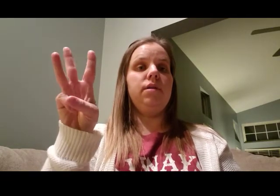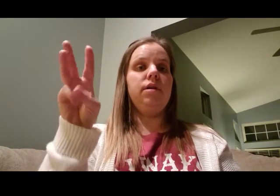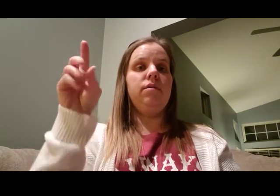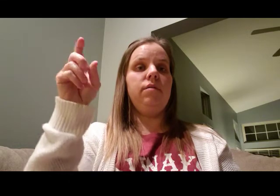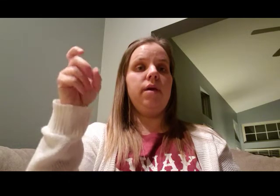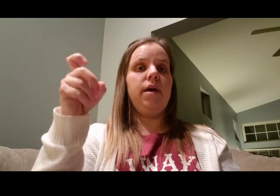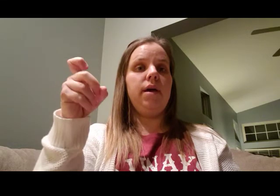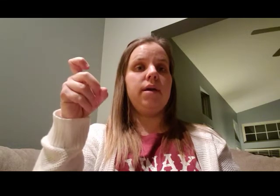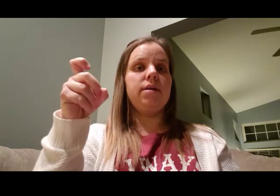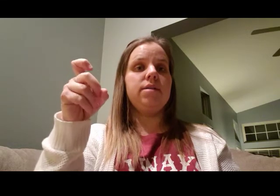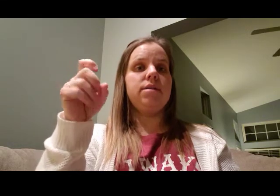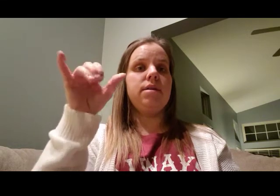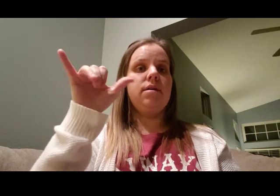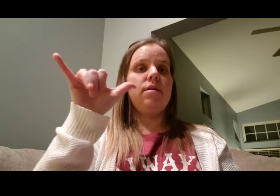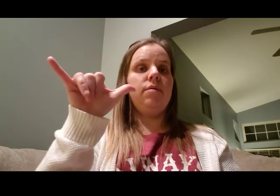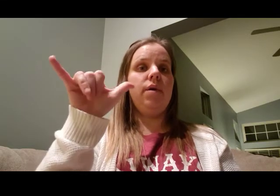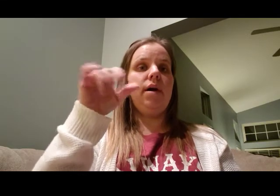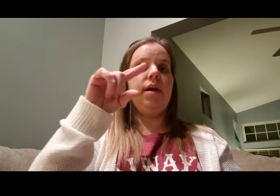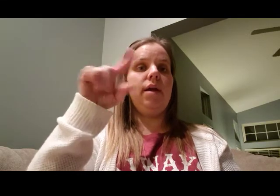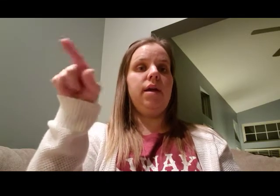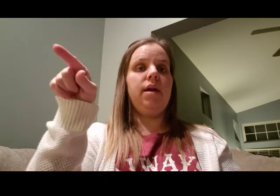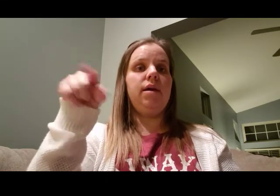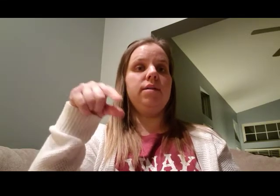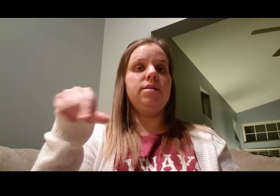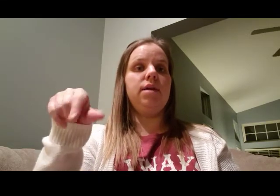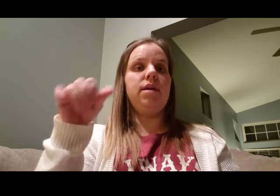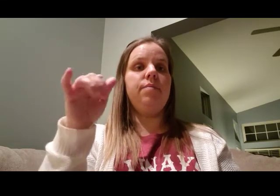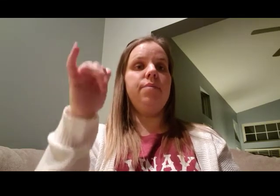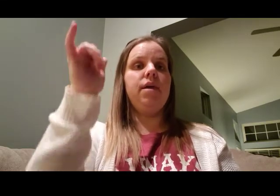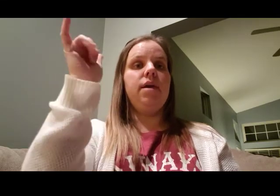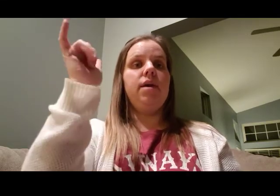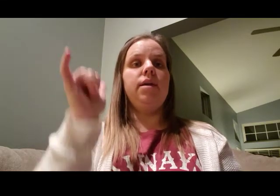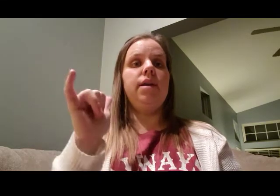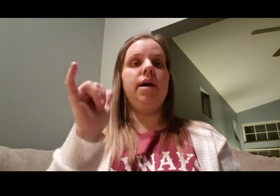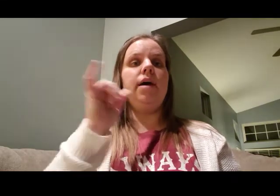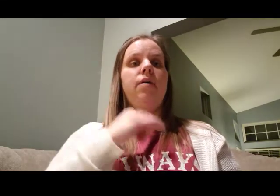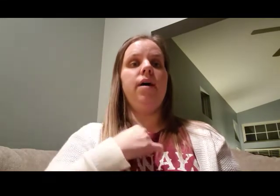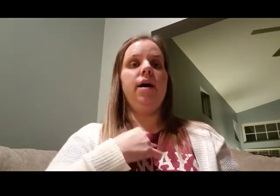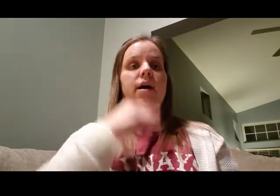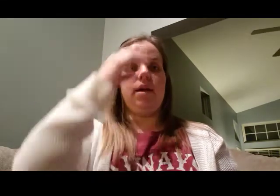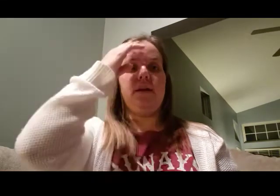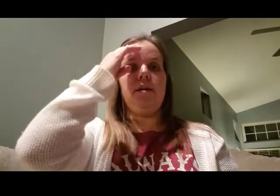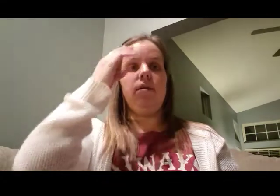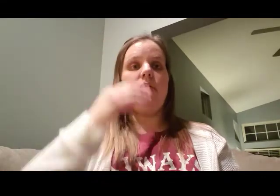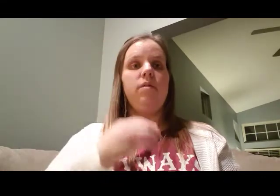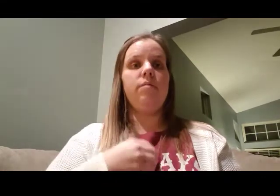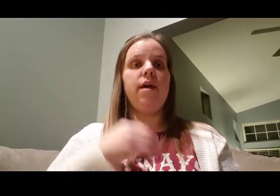W, X, Y, and Z. Now I know my